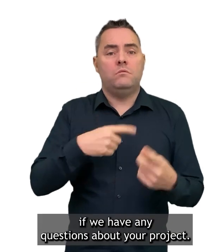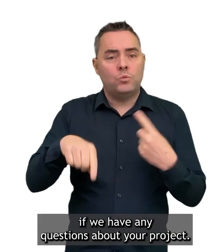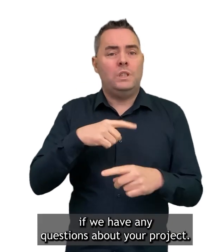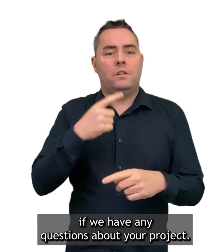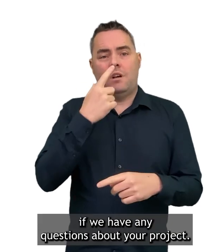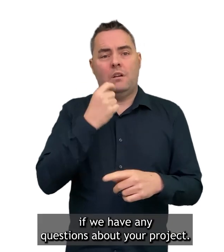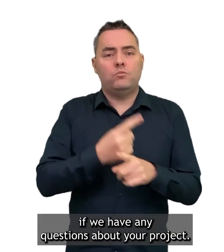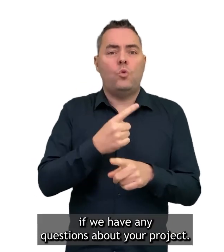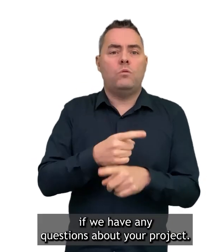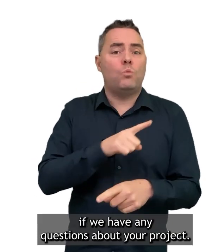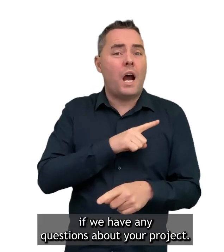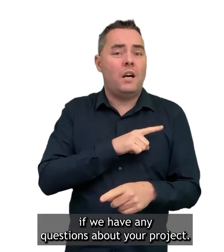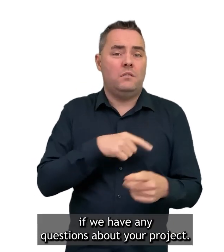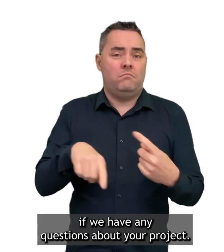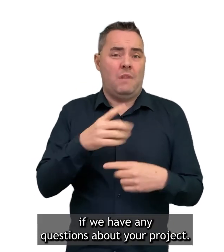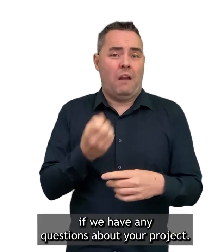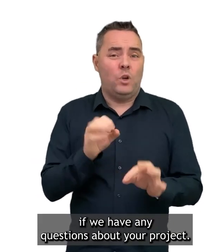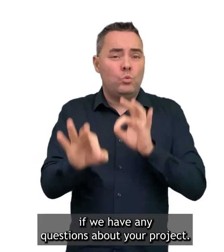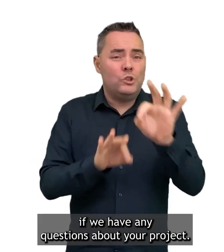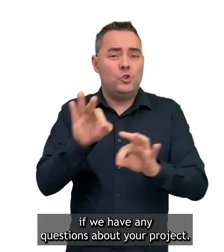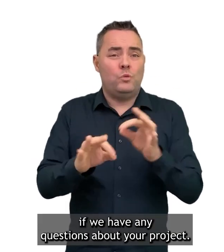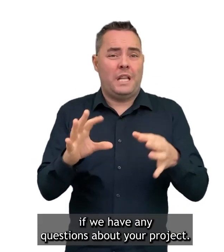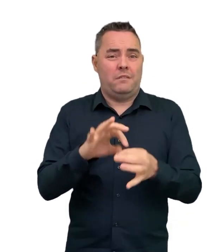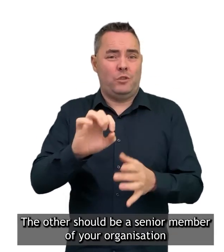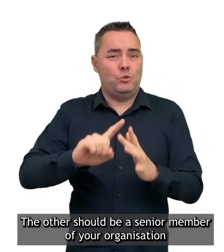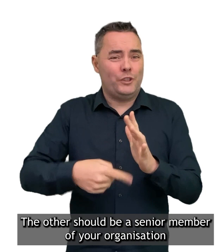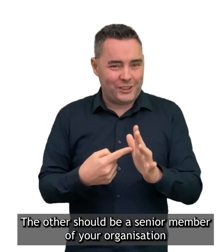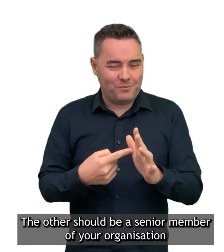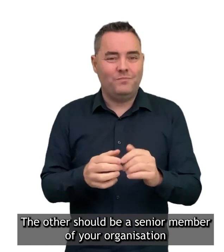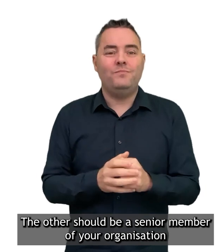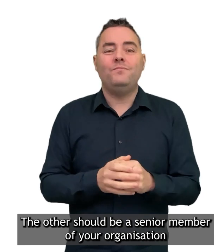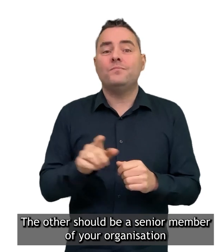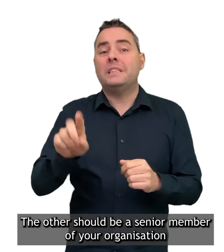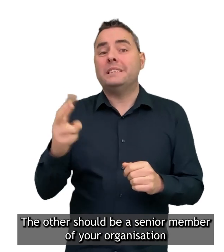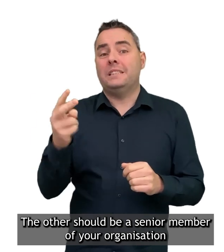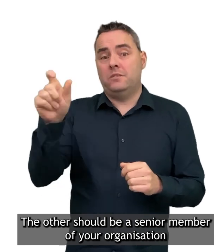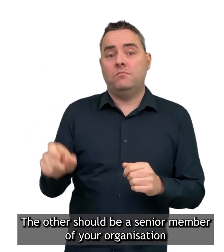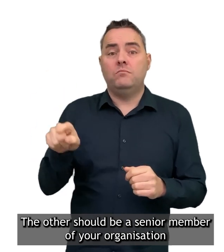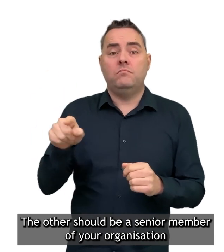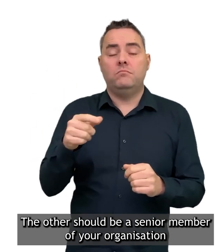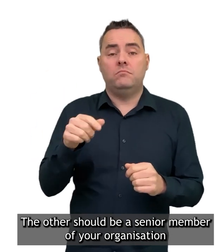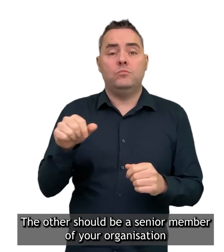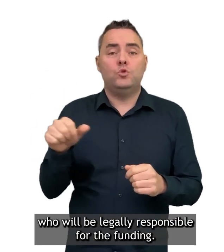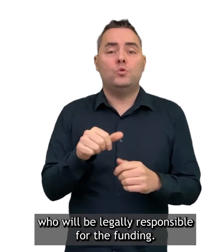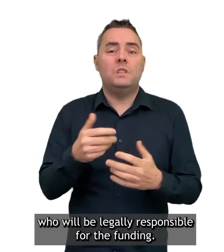if we have any questions about your project. The other should be a senior member of your organisation who will be